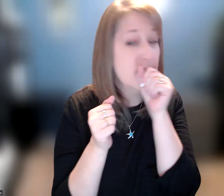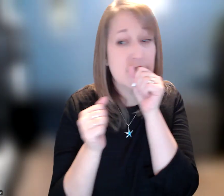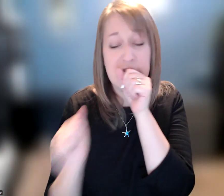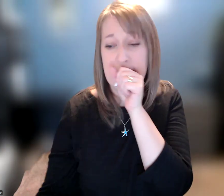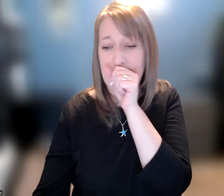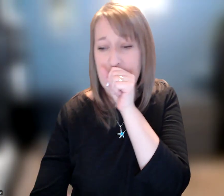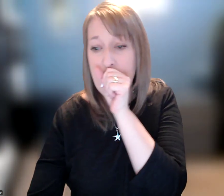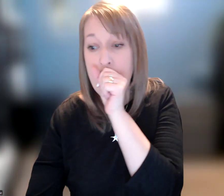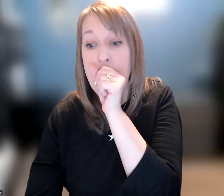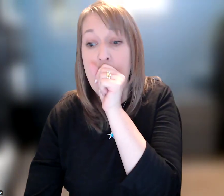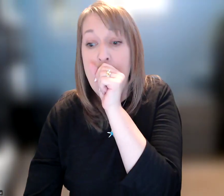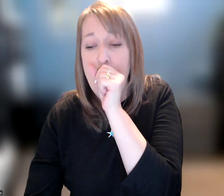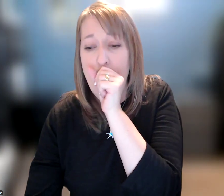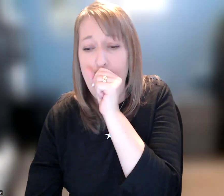your cheek.